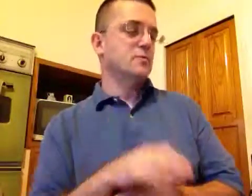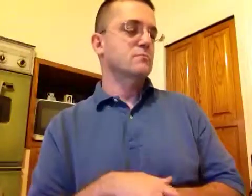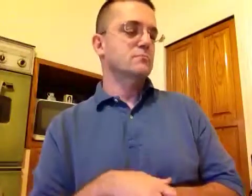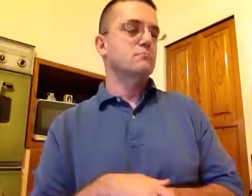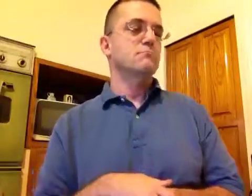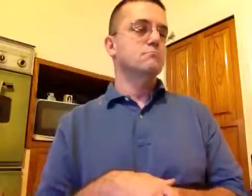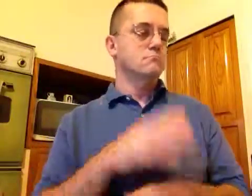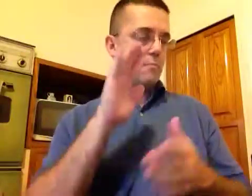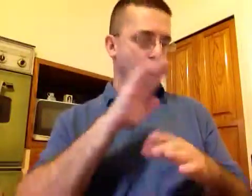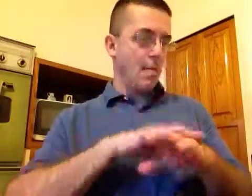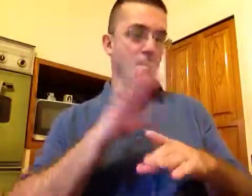on the mortgage.